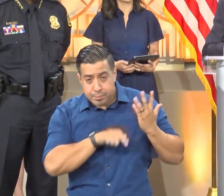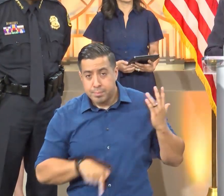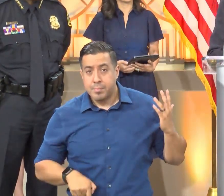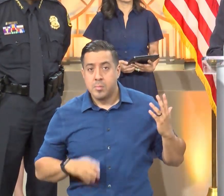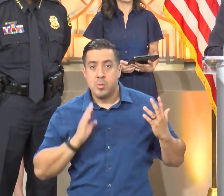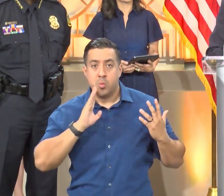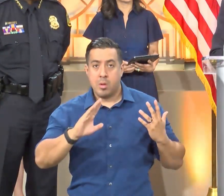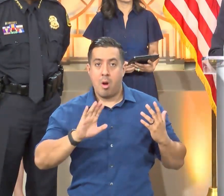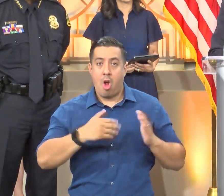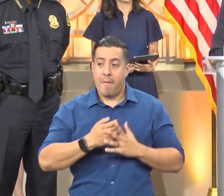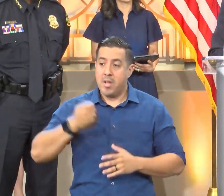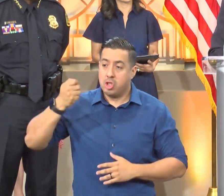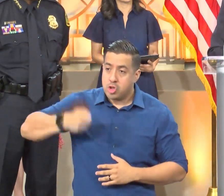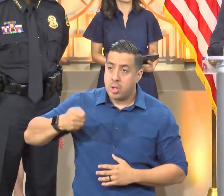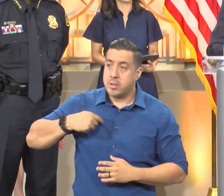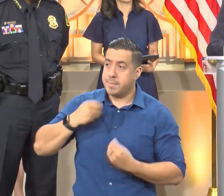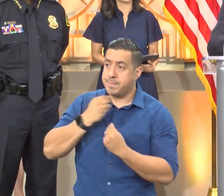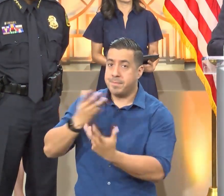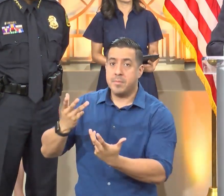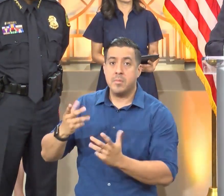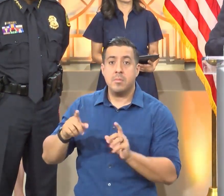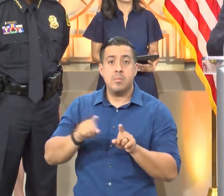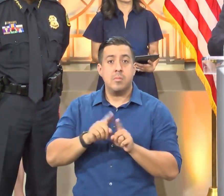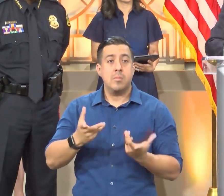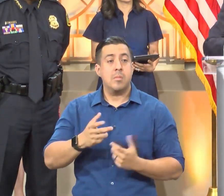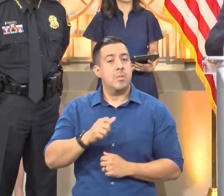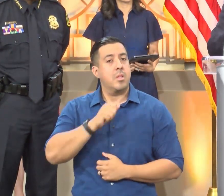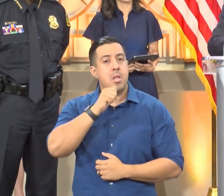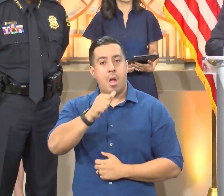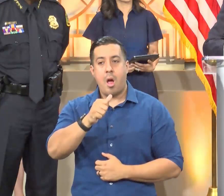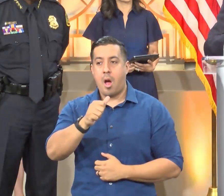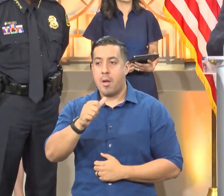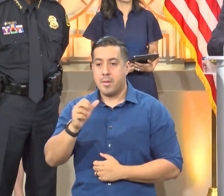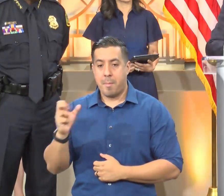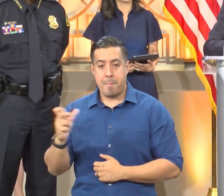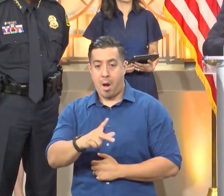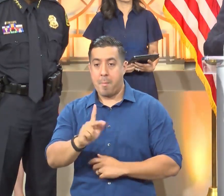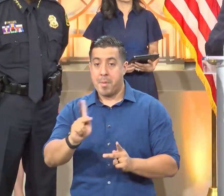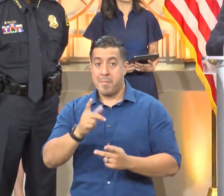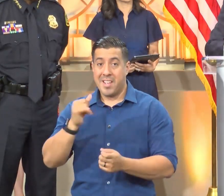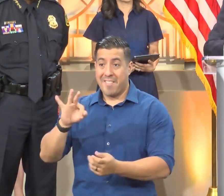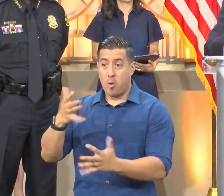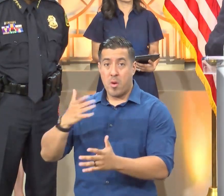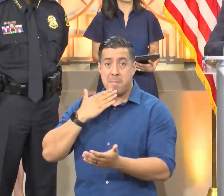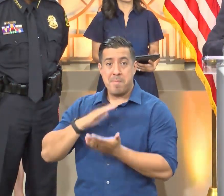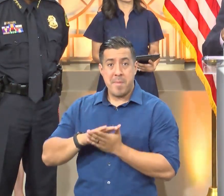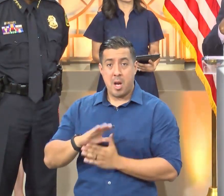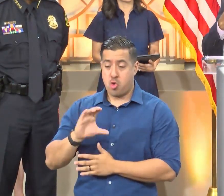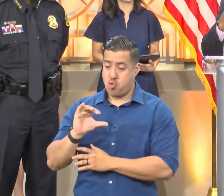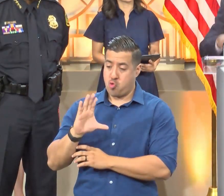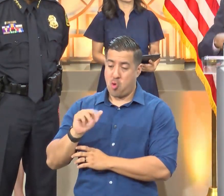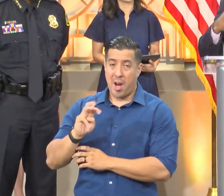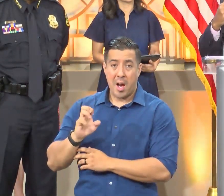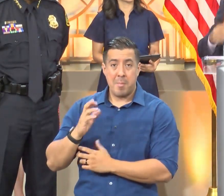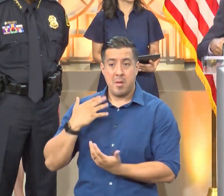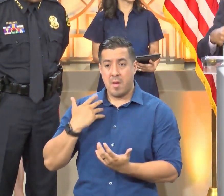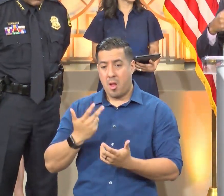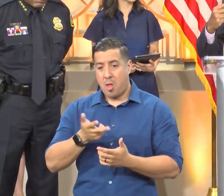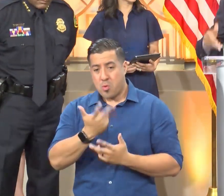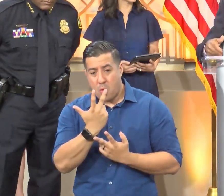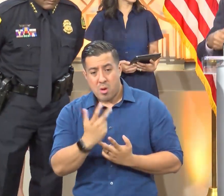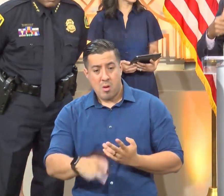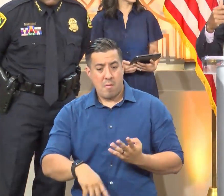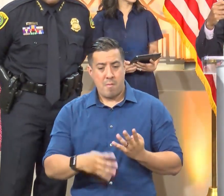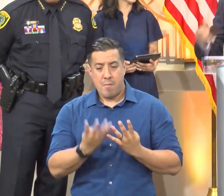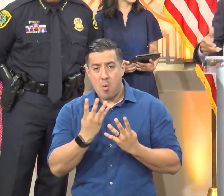to the judges and others not to put people back on the street who have committed 3 and 4